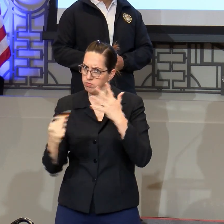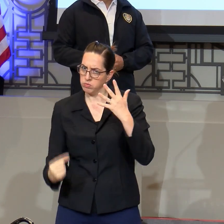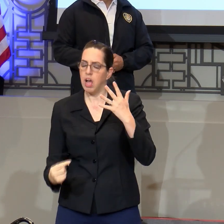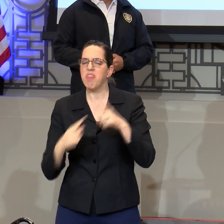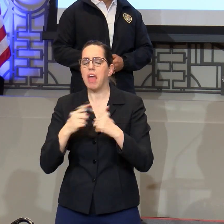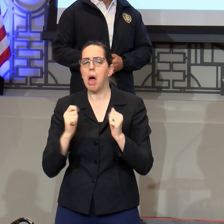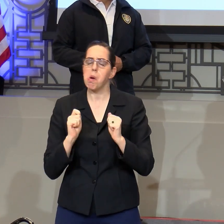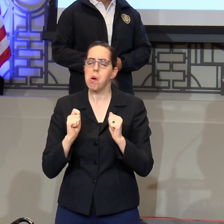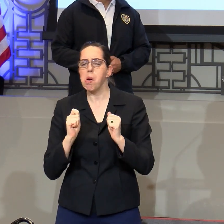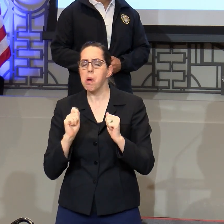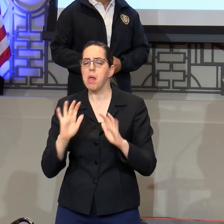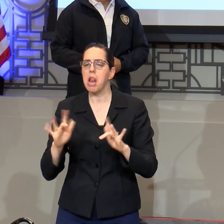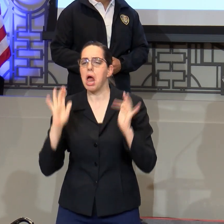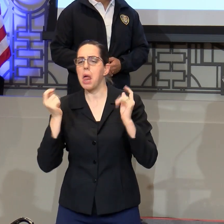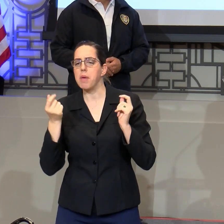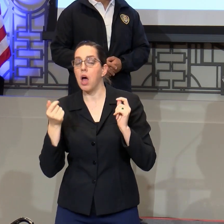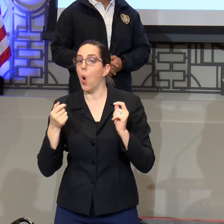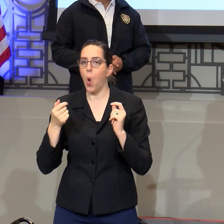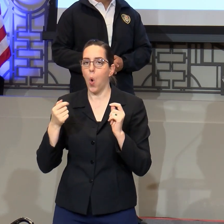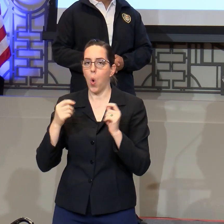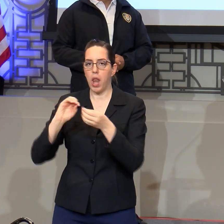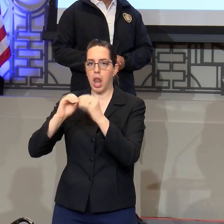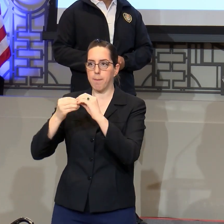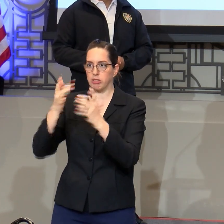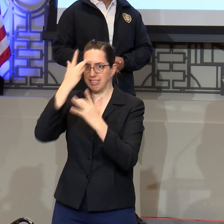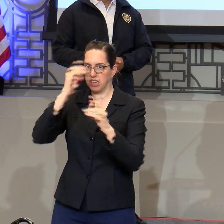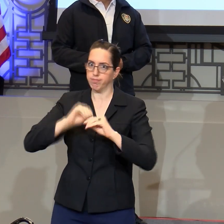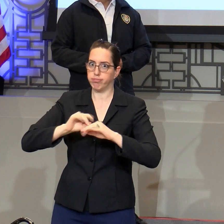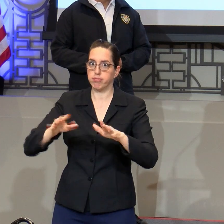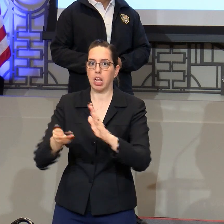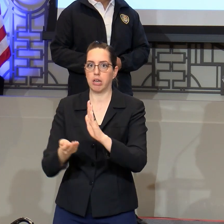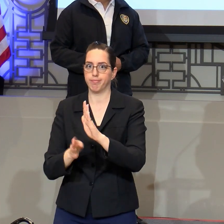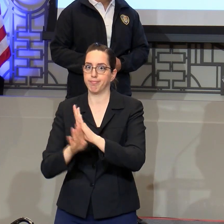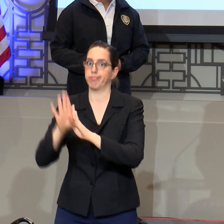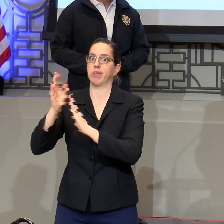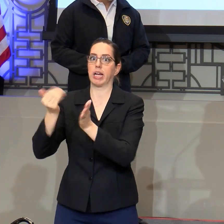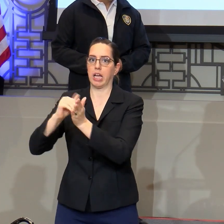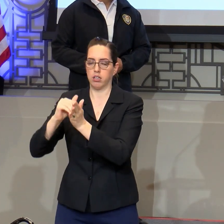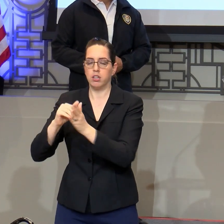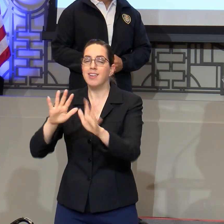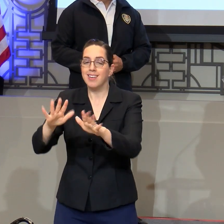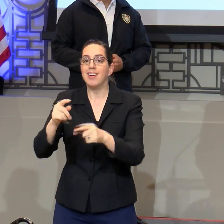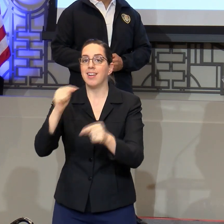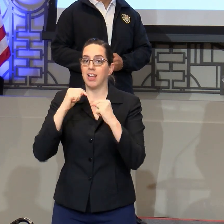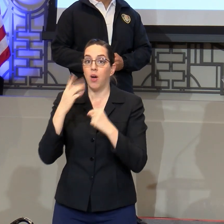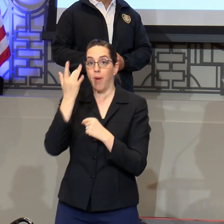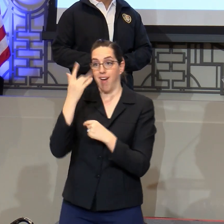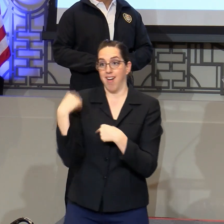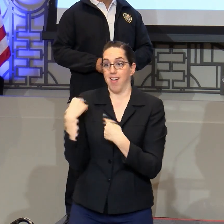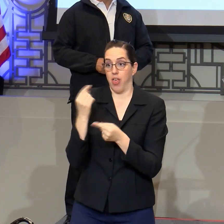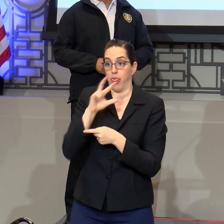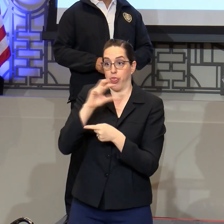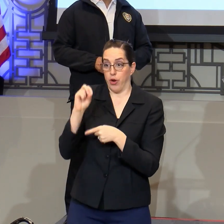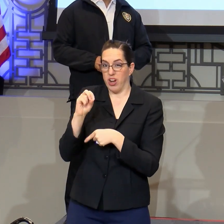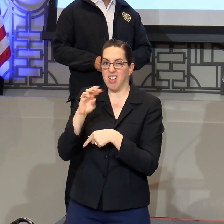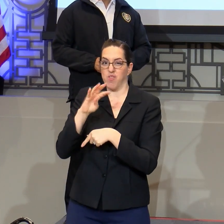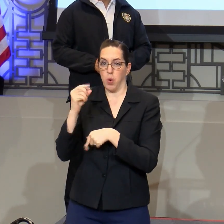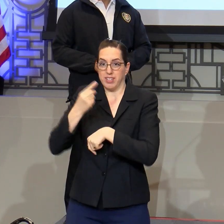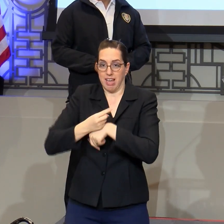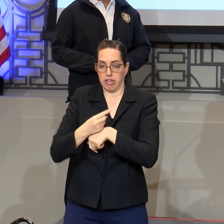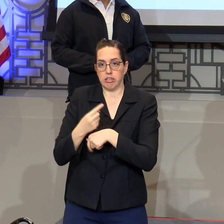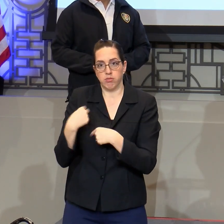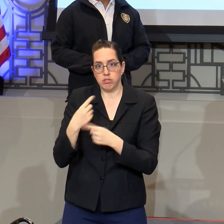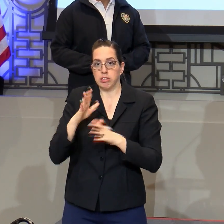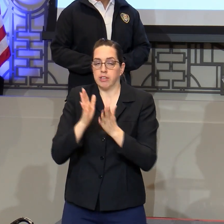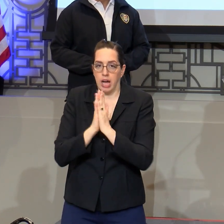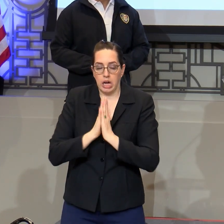and then the cases started to spike. And the reason why I say this, over the last 30 to 40 days, we have asked